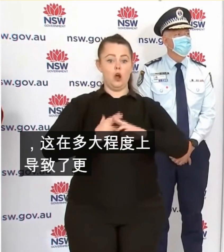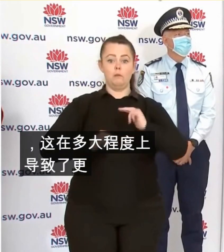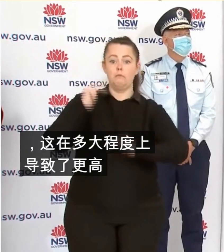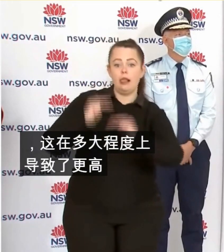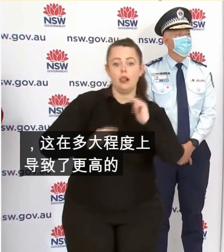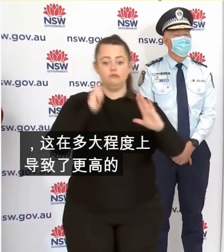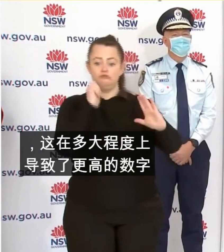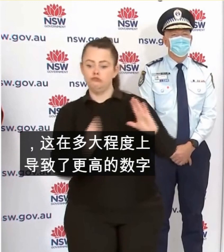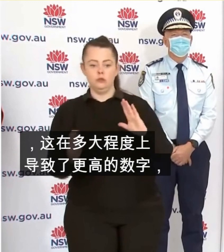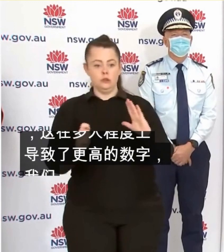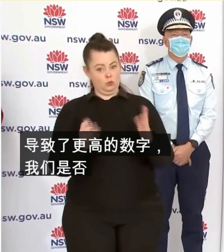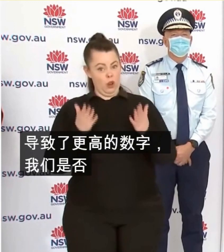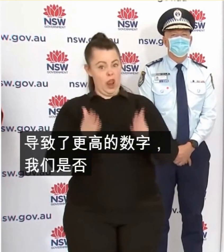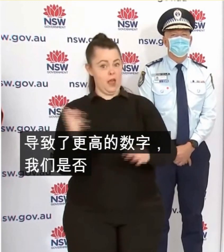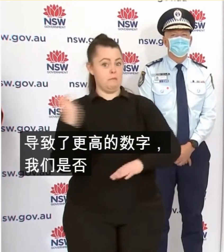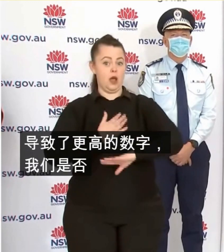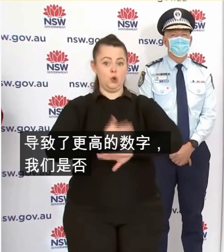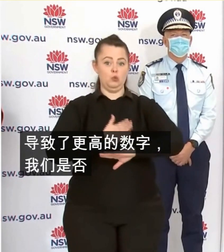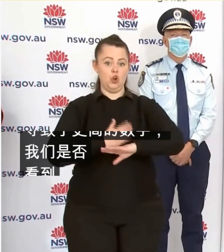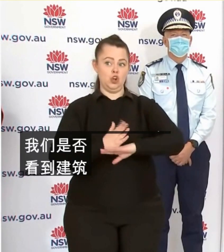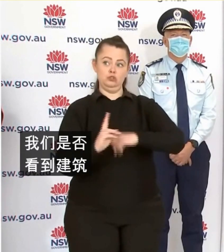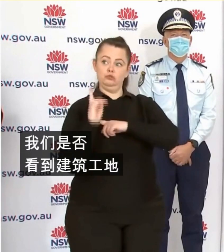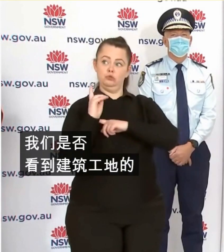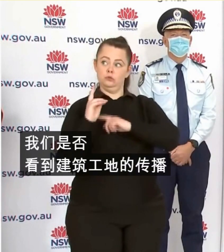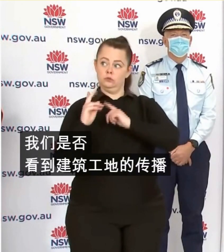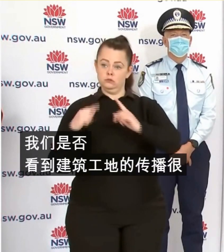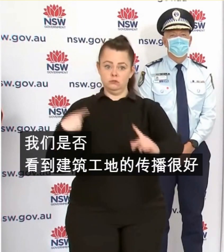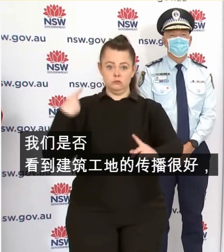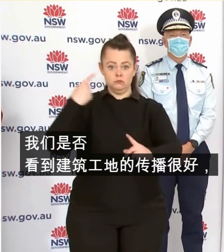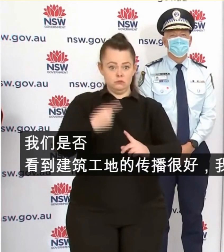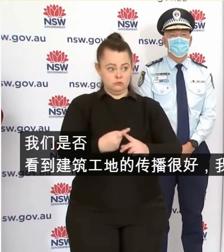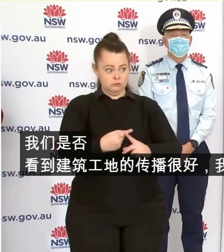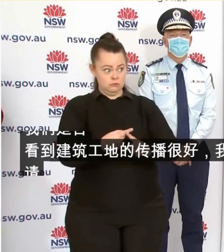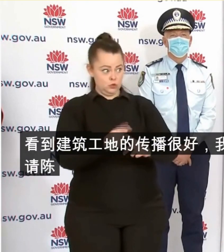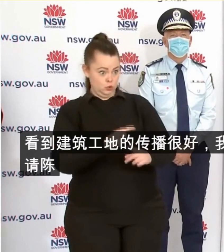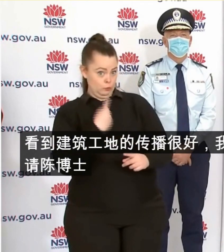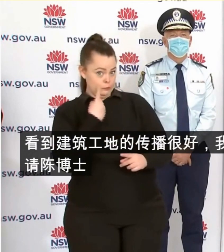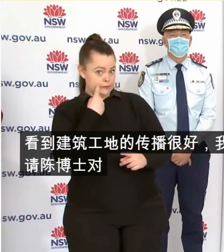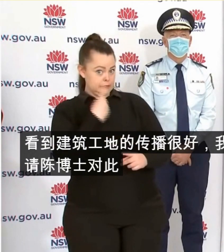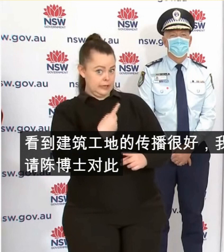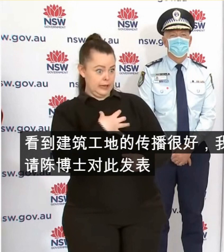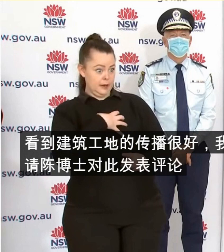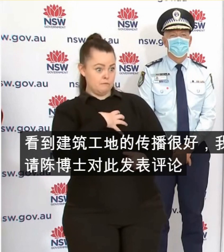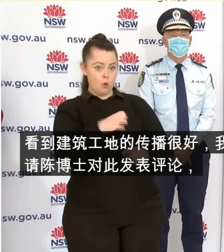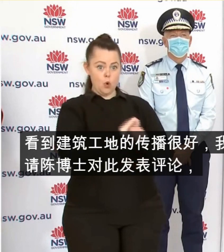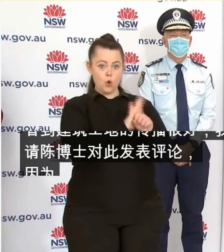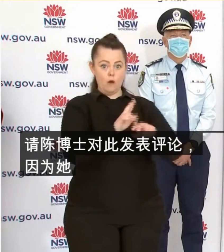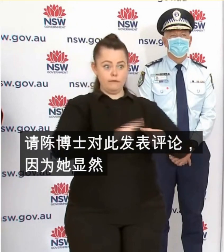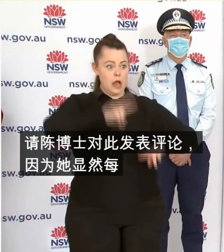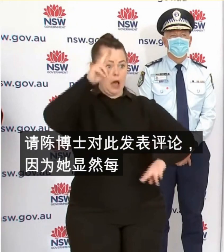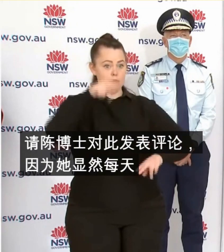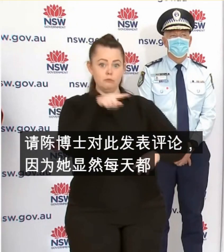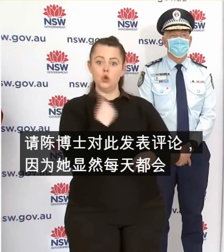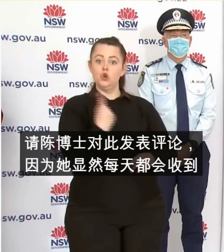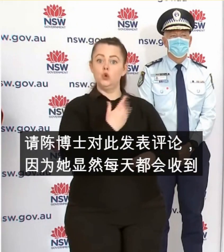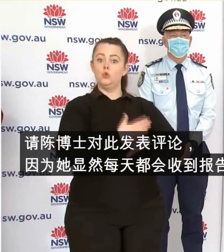that contributing to the higher numbers? Have we seen transmission at building sites? Well, I'll ask Dr. Chant to comment on that